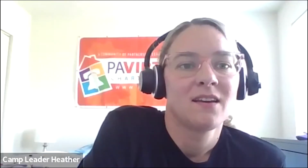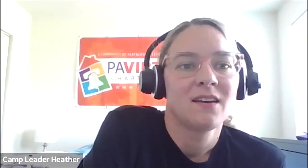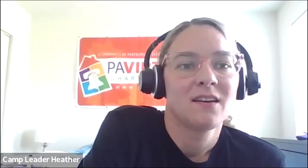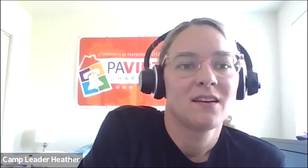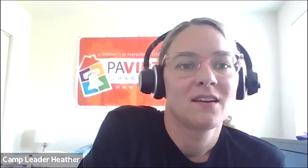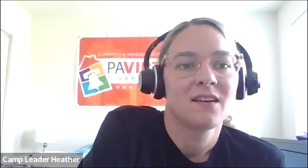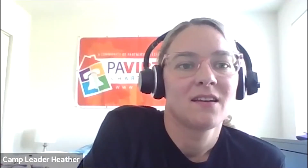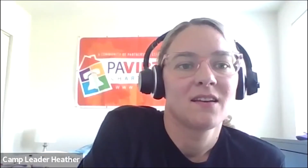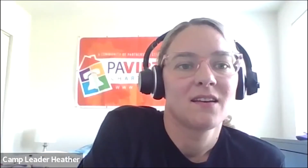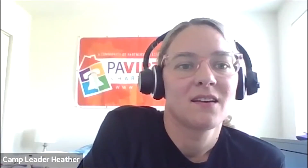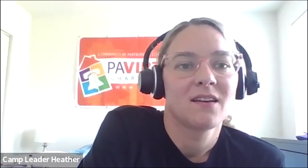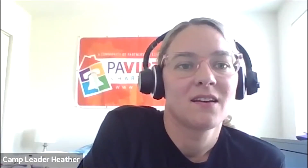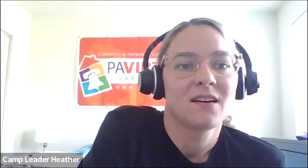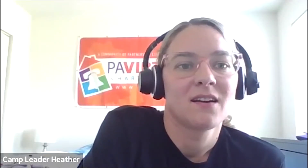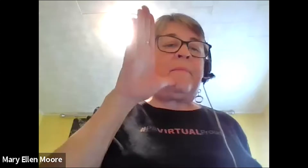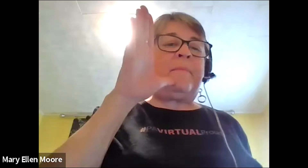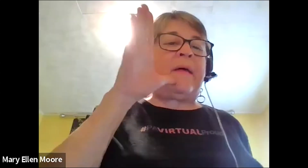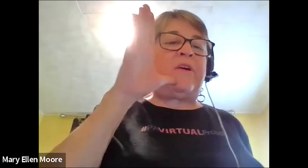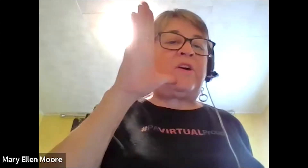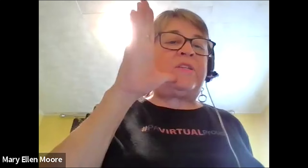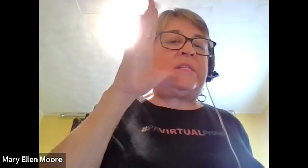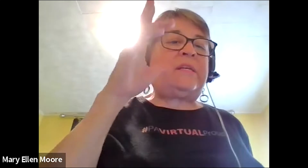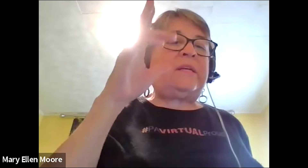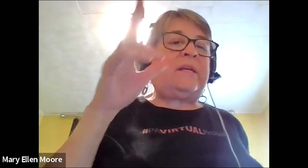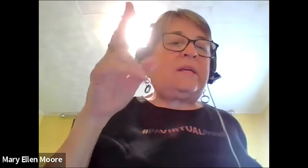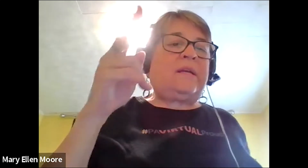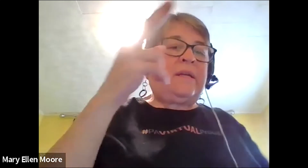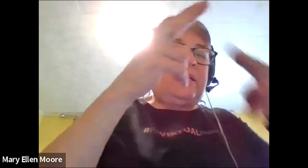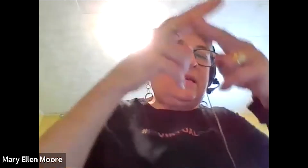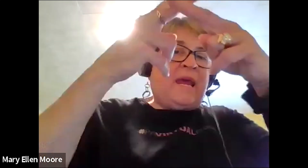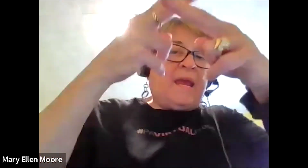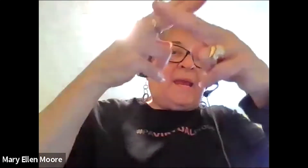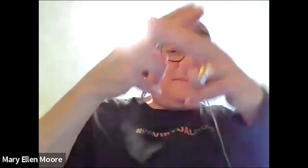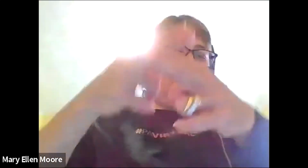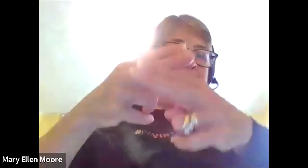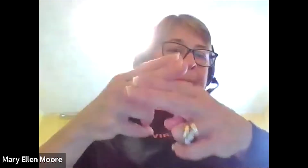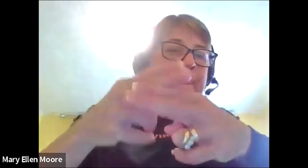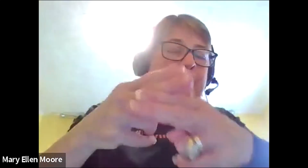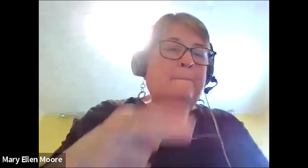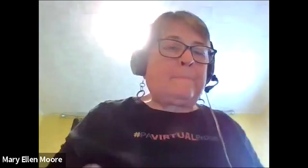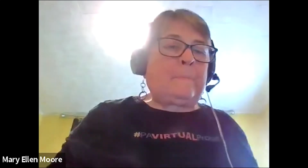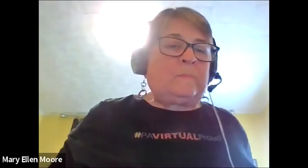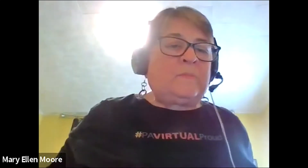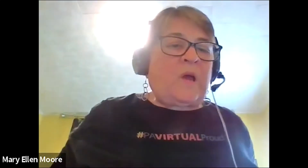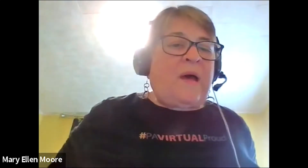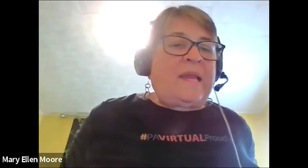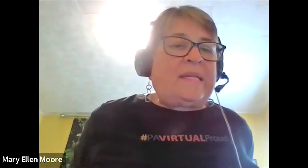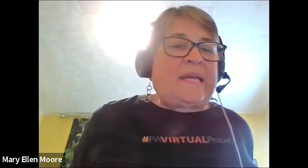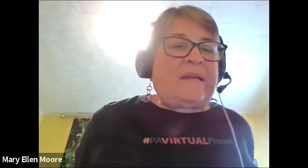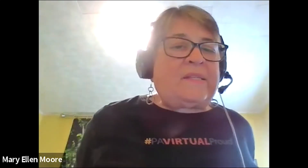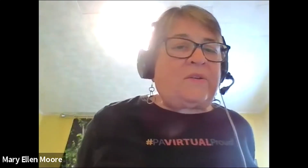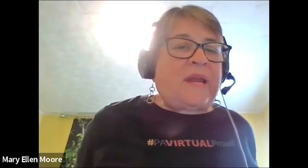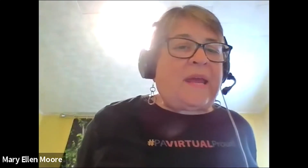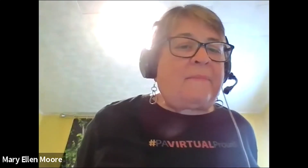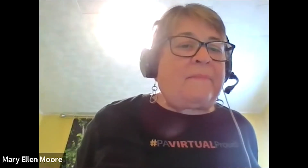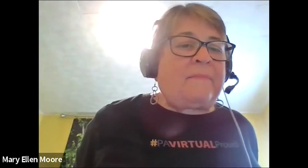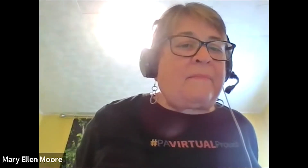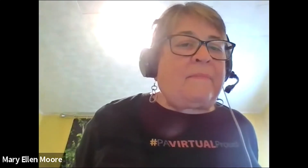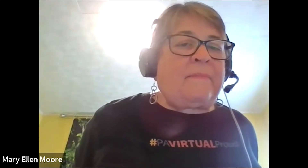ahead. Say my mother's name. Go ahead and tell us her name.